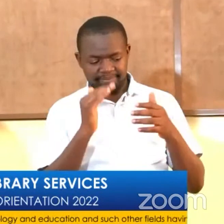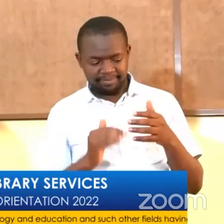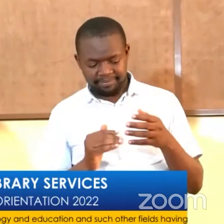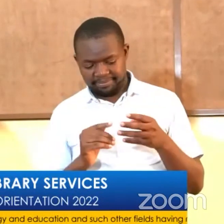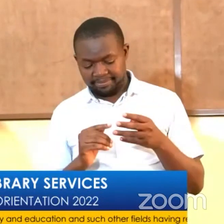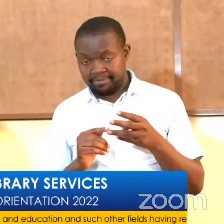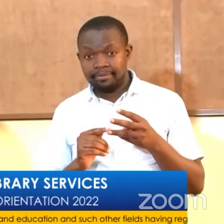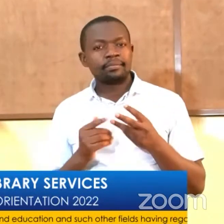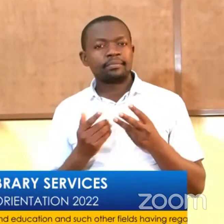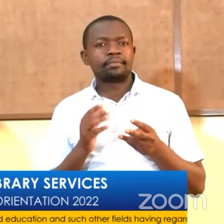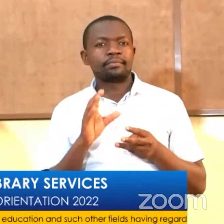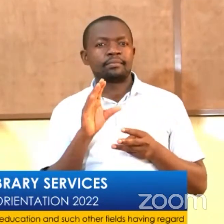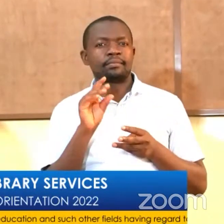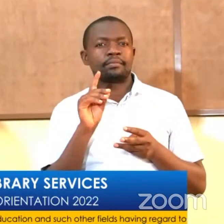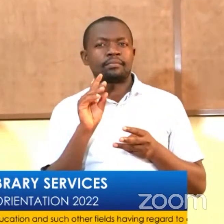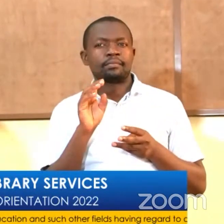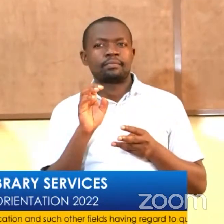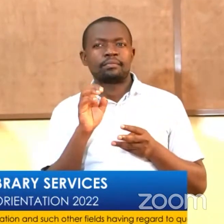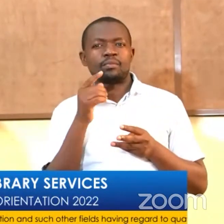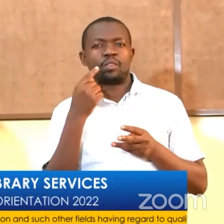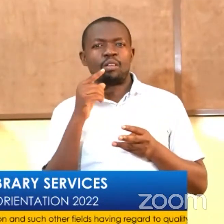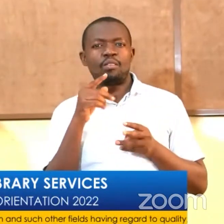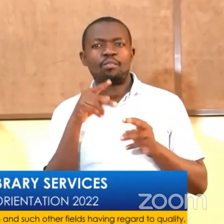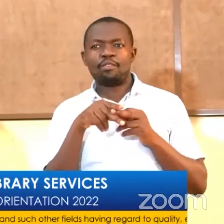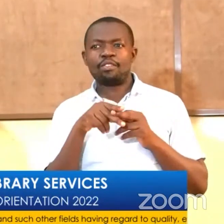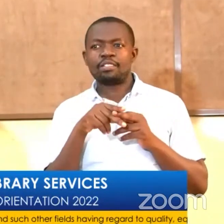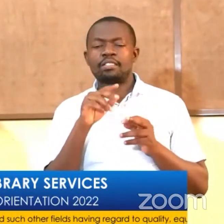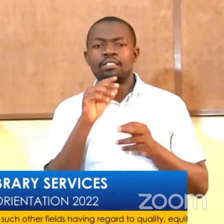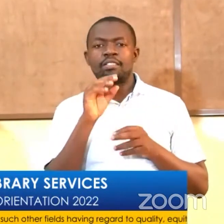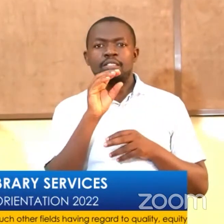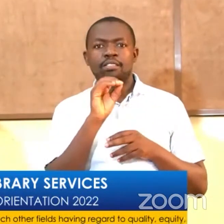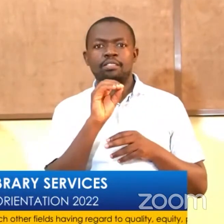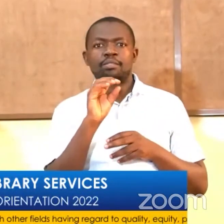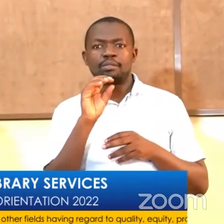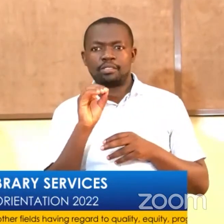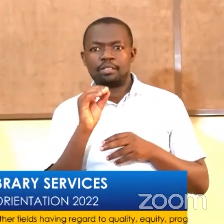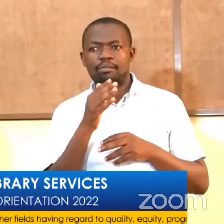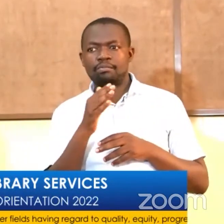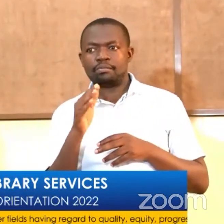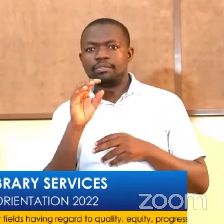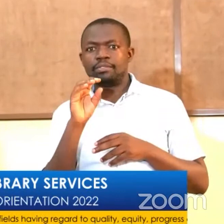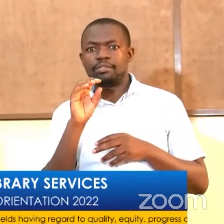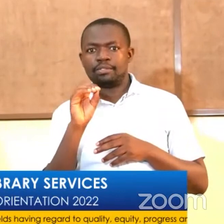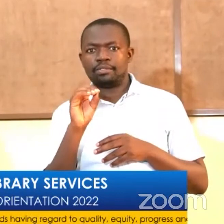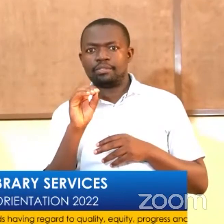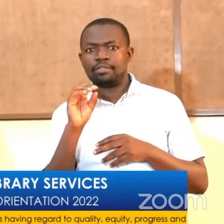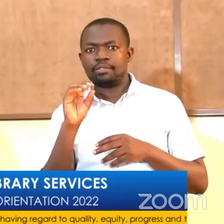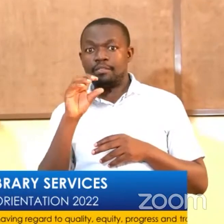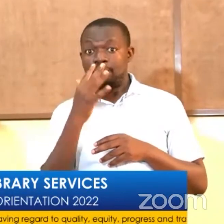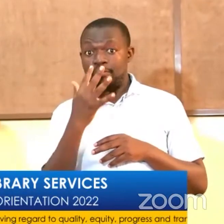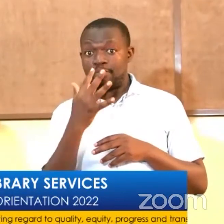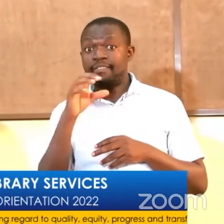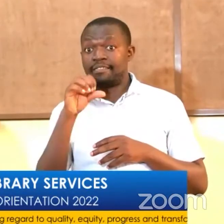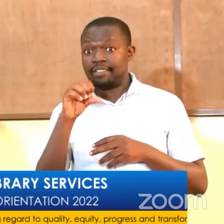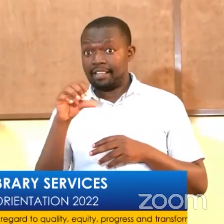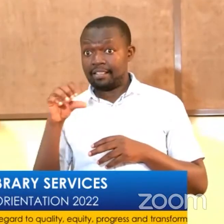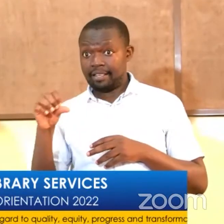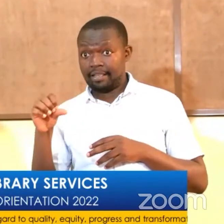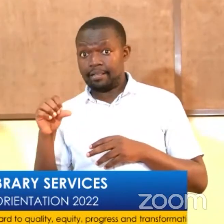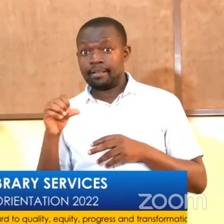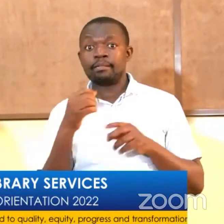Code for physics is 500 to 599. Physics, under mathematics,